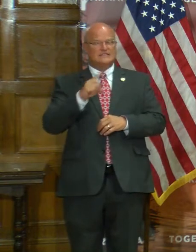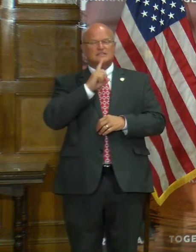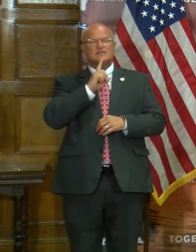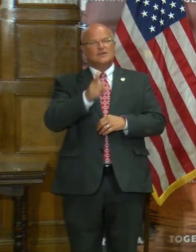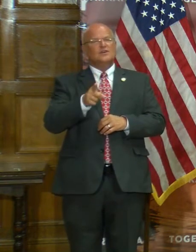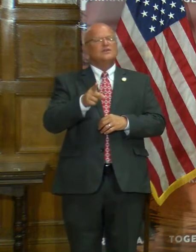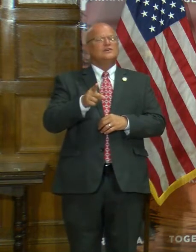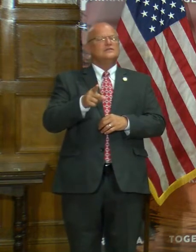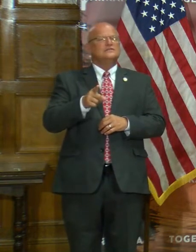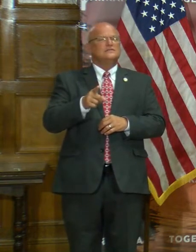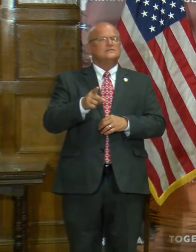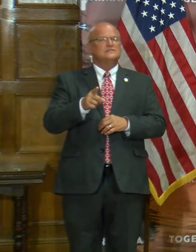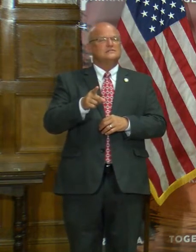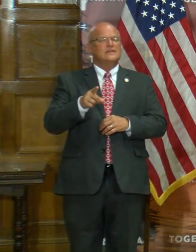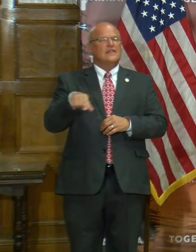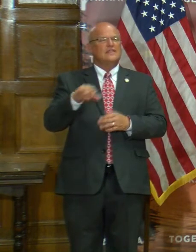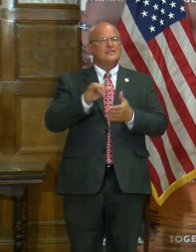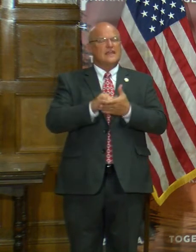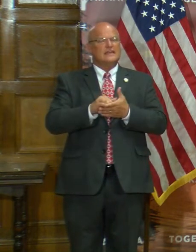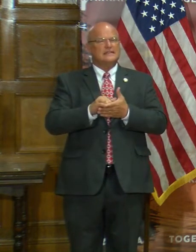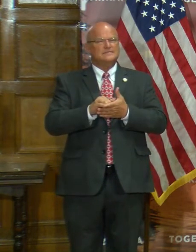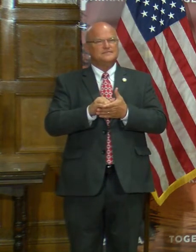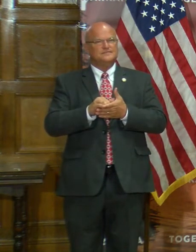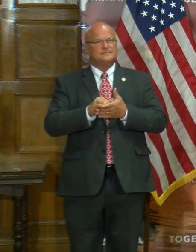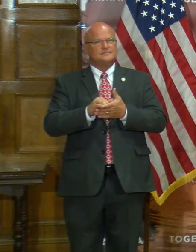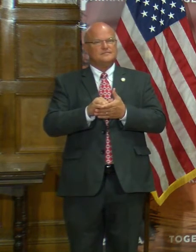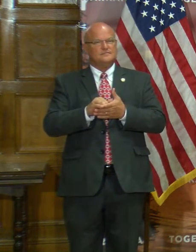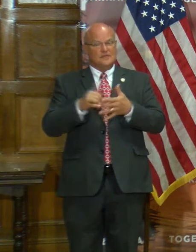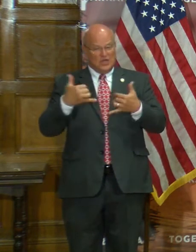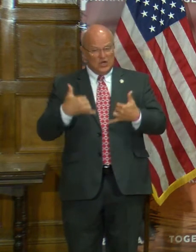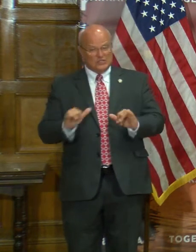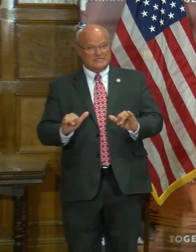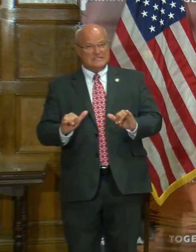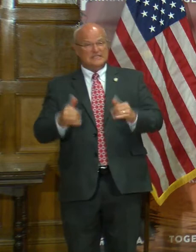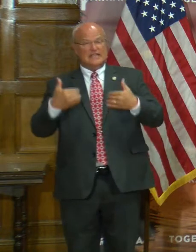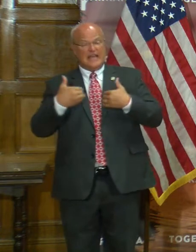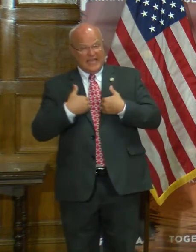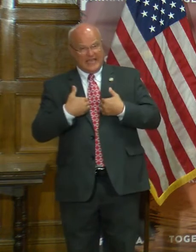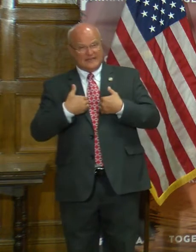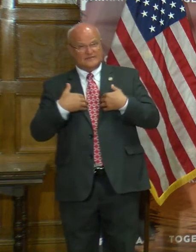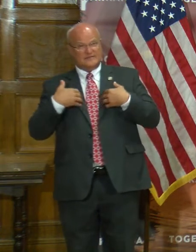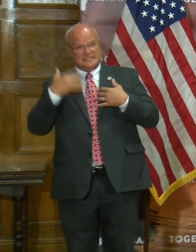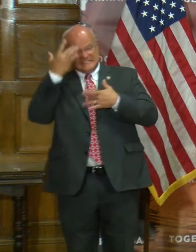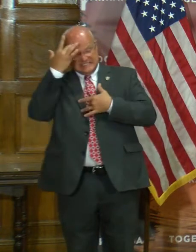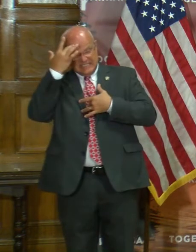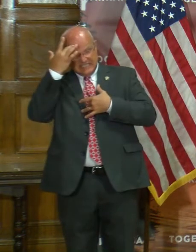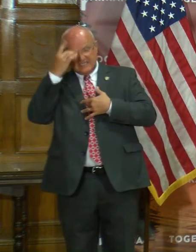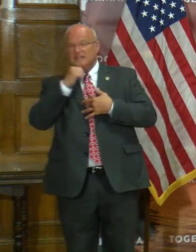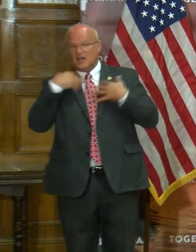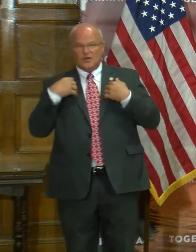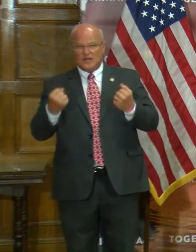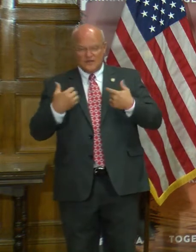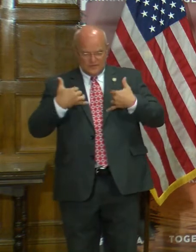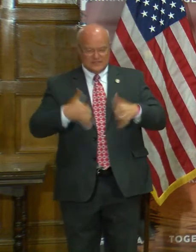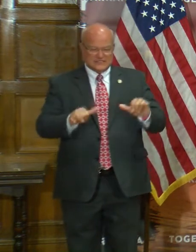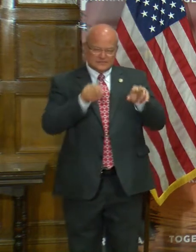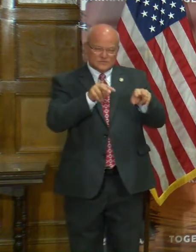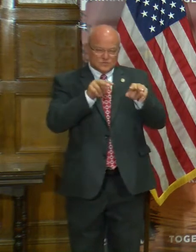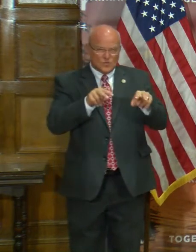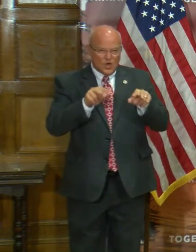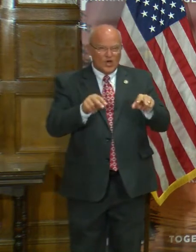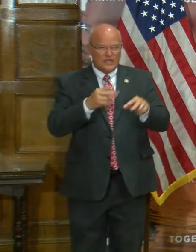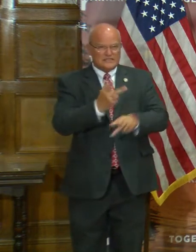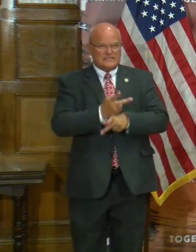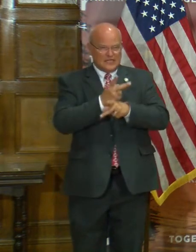are those that are still active, that haven't recovered yet from it. They're still being watched